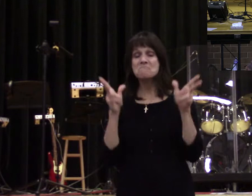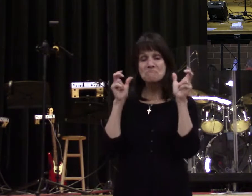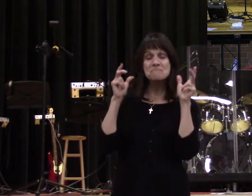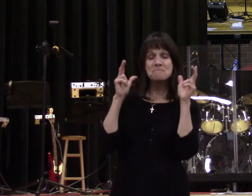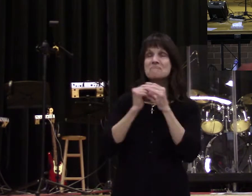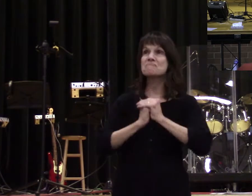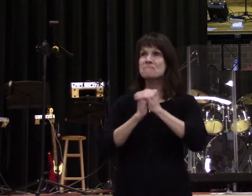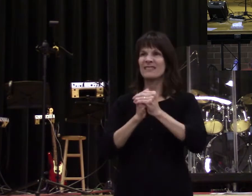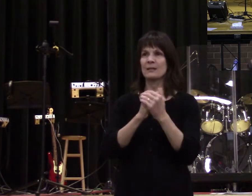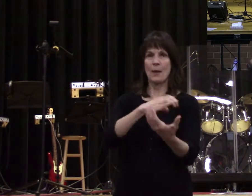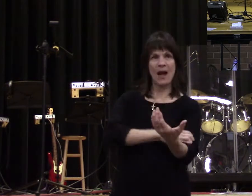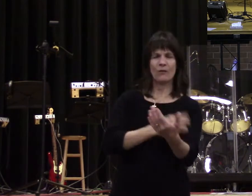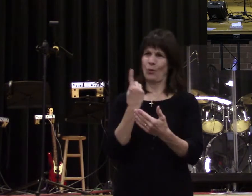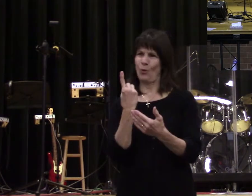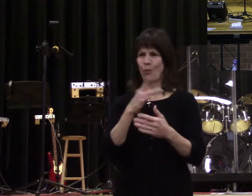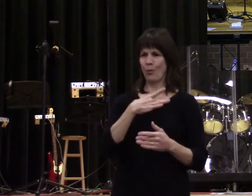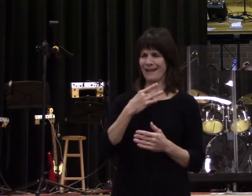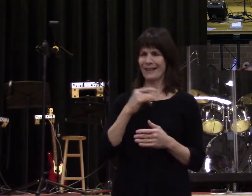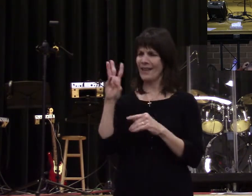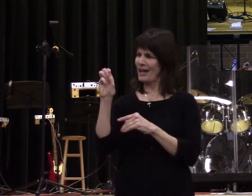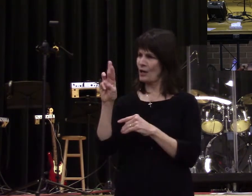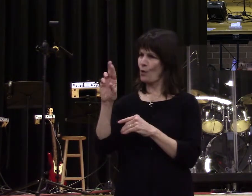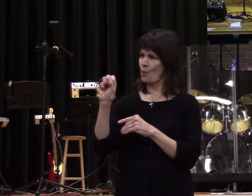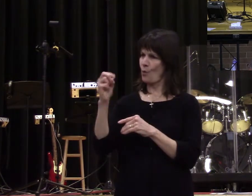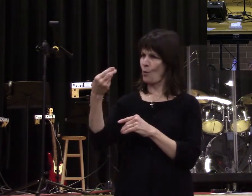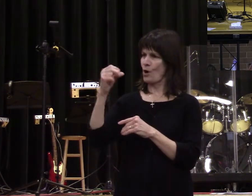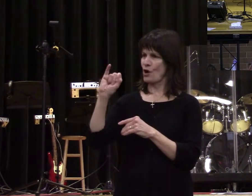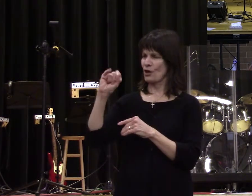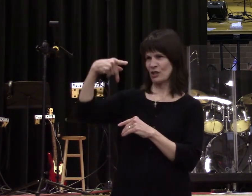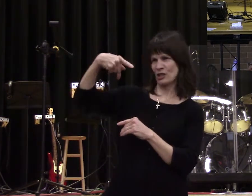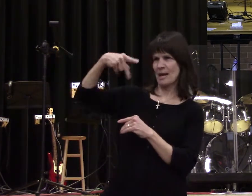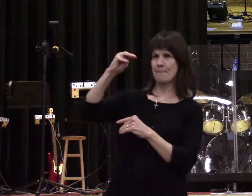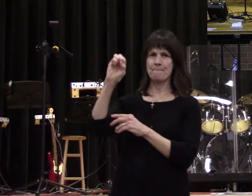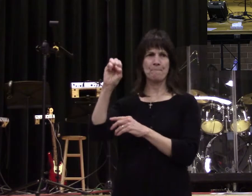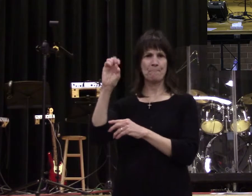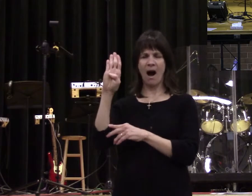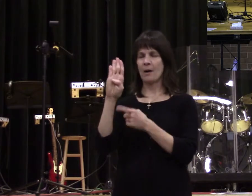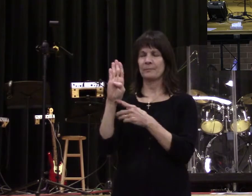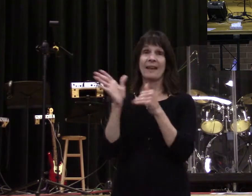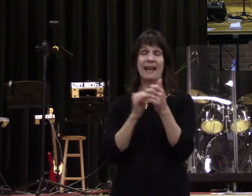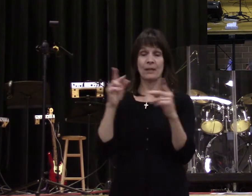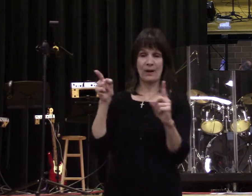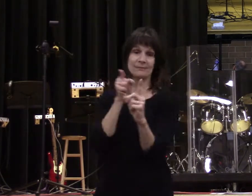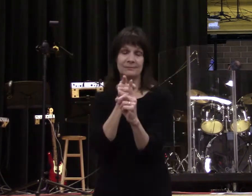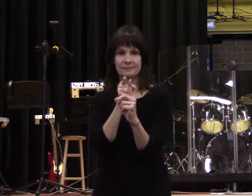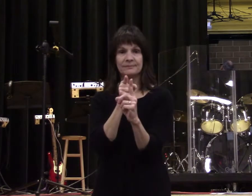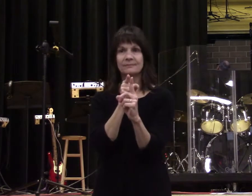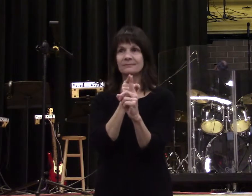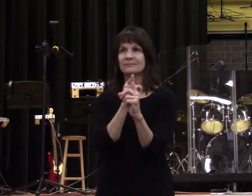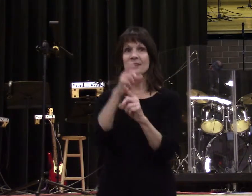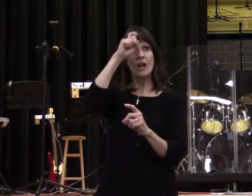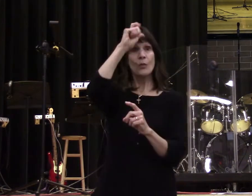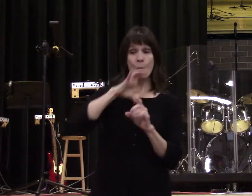And it's just powerful. Hallelujah. But these men planned a worship service, and they planned gifts to give in worship